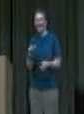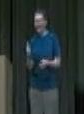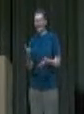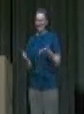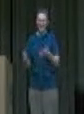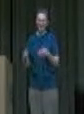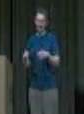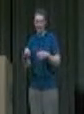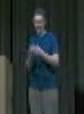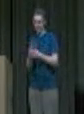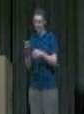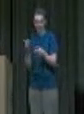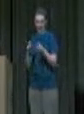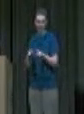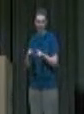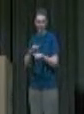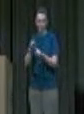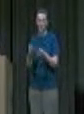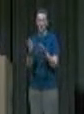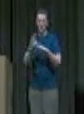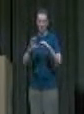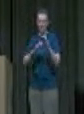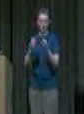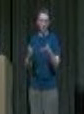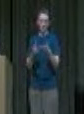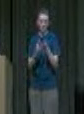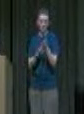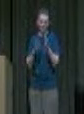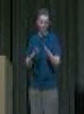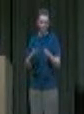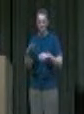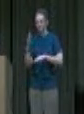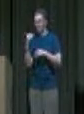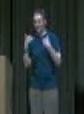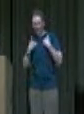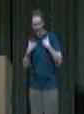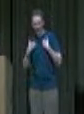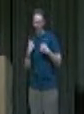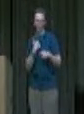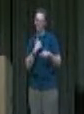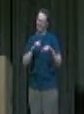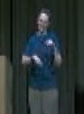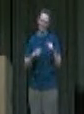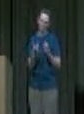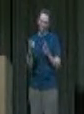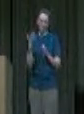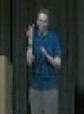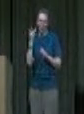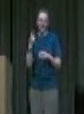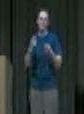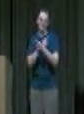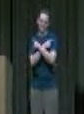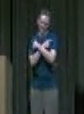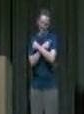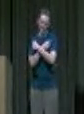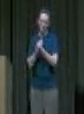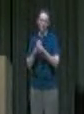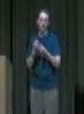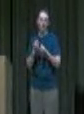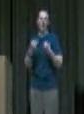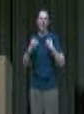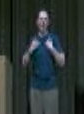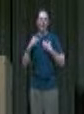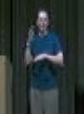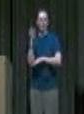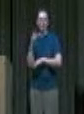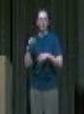come spring when our construction contractors are on the ground and those trees would be there and we wouldn't be able to remove them because of the bats. So there's tree clearing